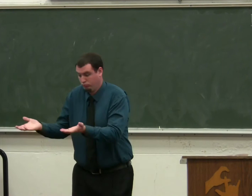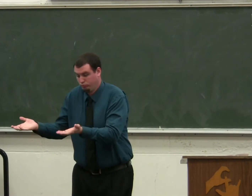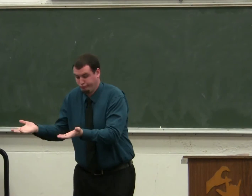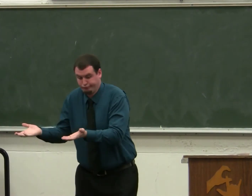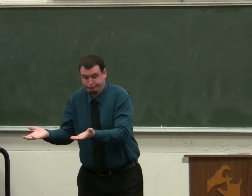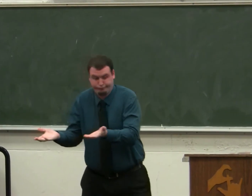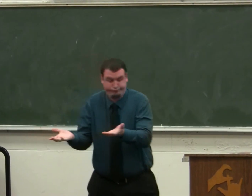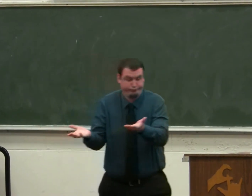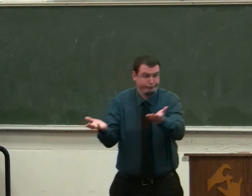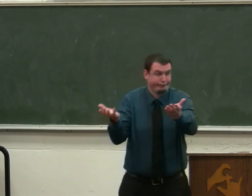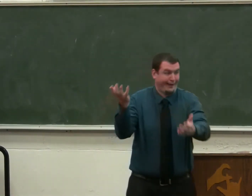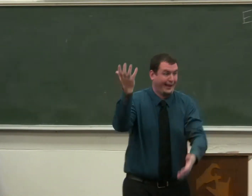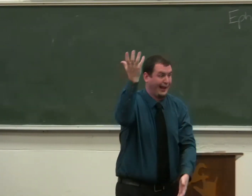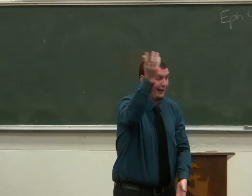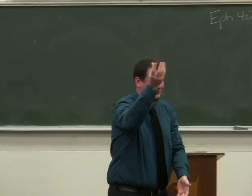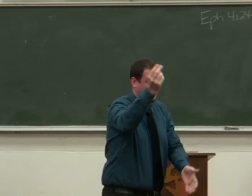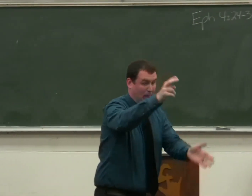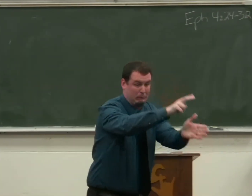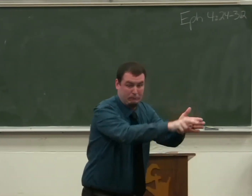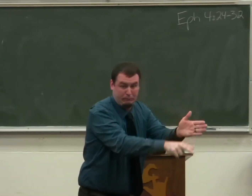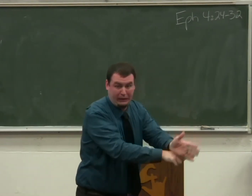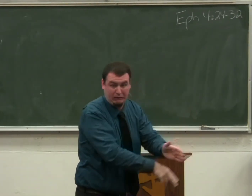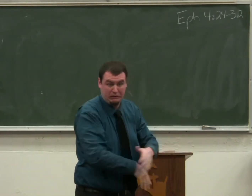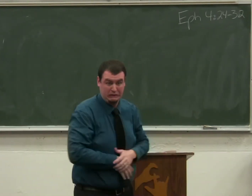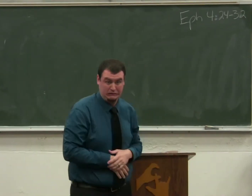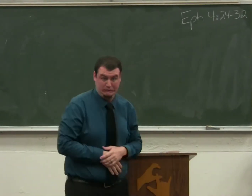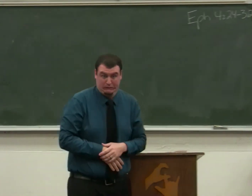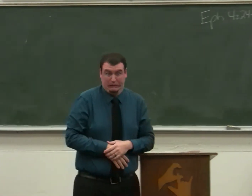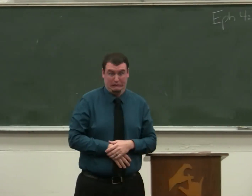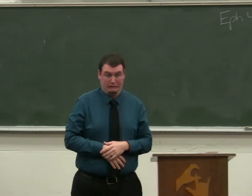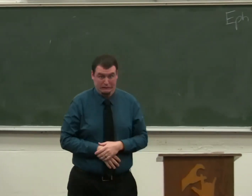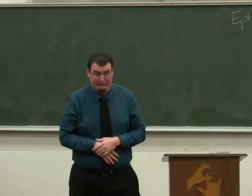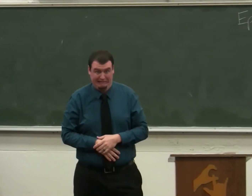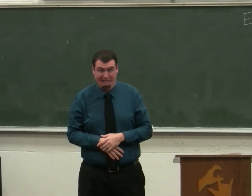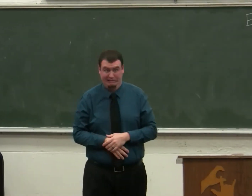So the people there at the church just brought his body and took it outside and buried him.